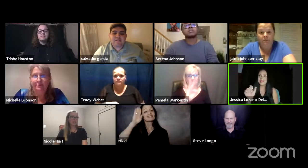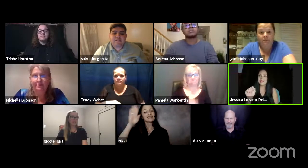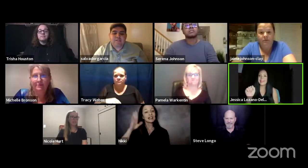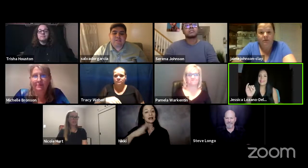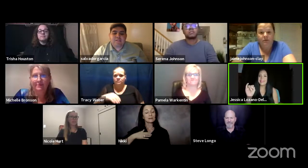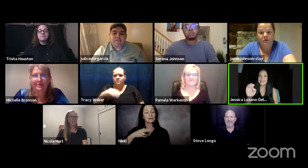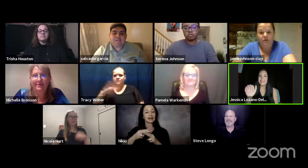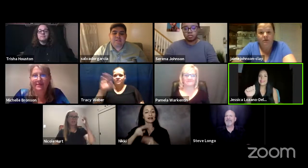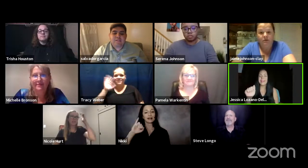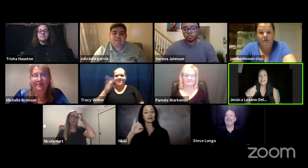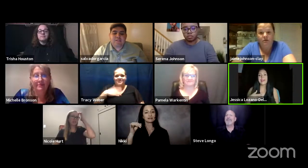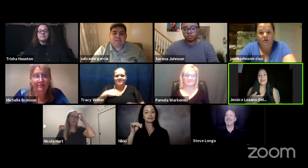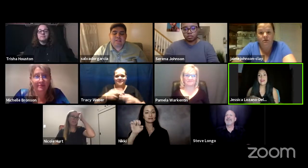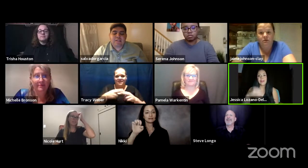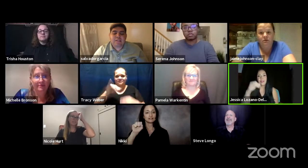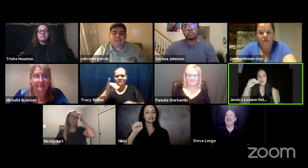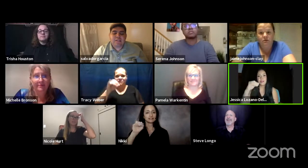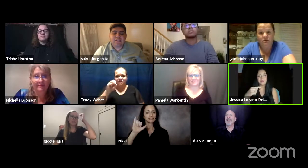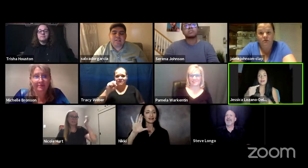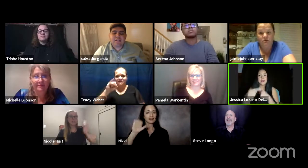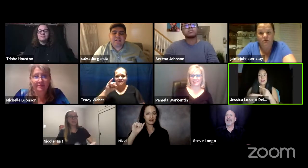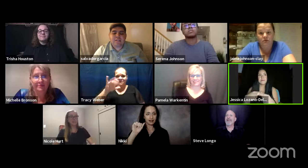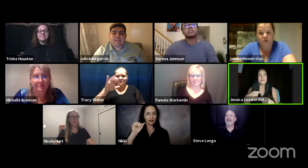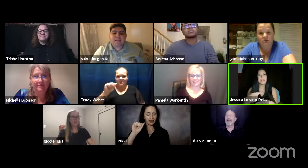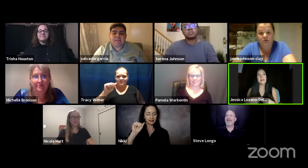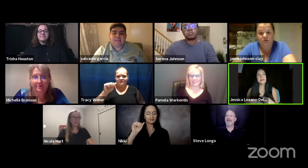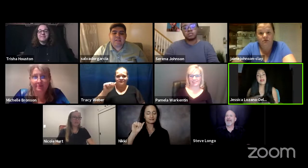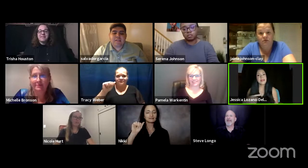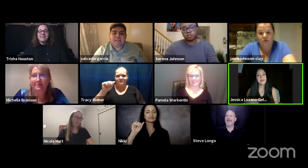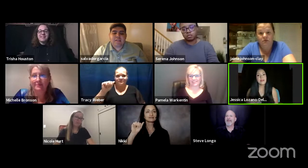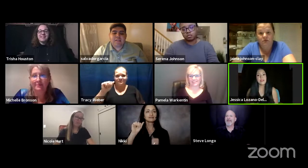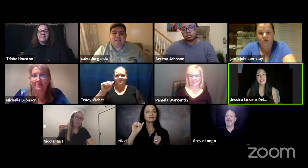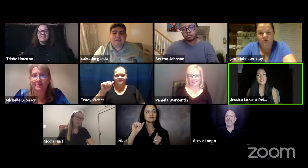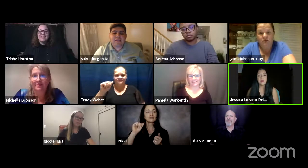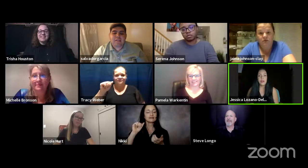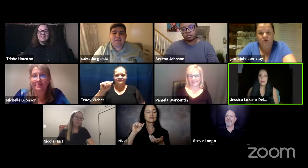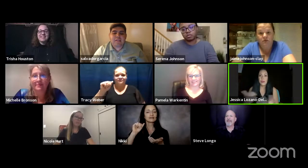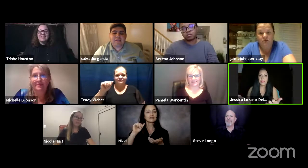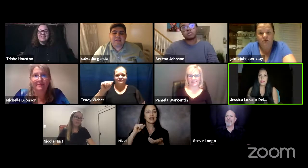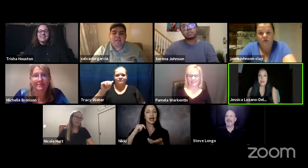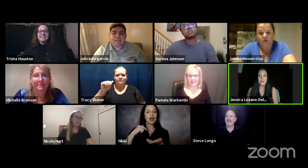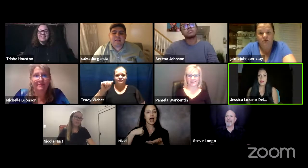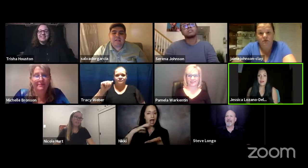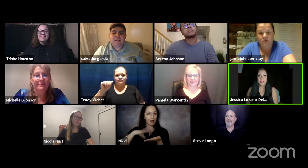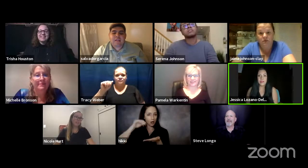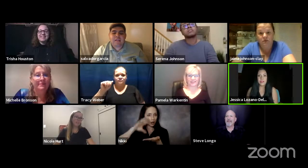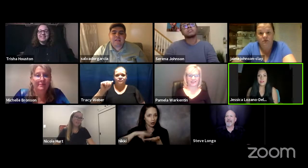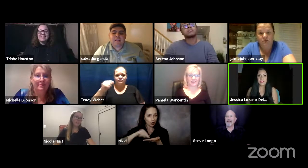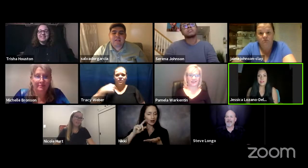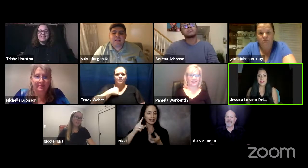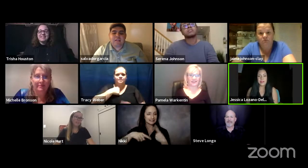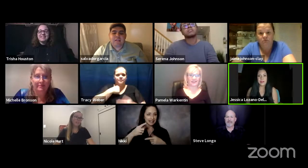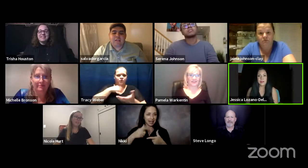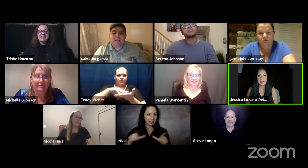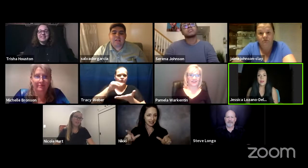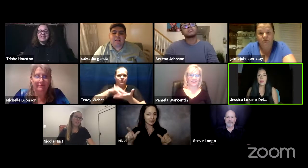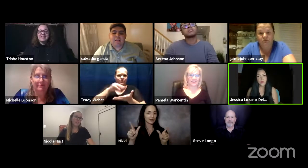Jessica, and I learn sign language with the Deaf and Hard of Hearing Service Center with the